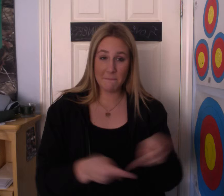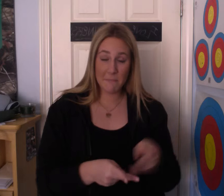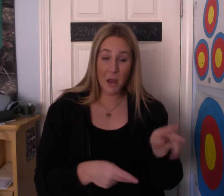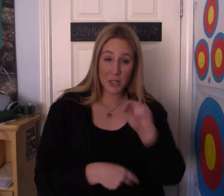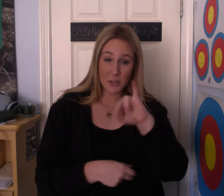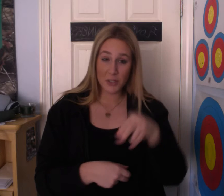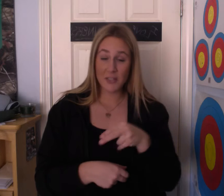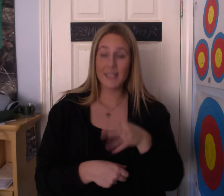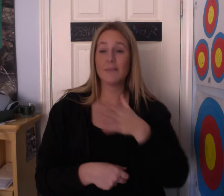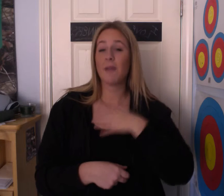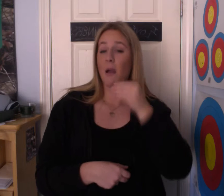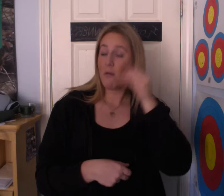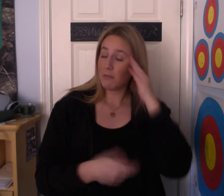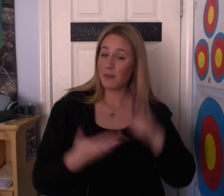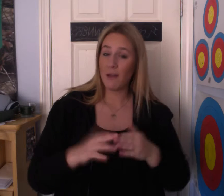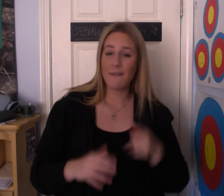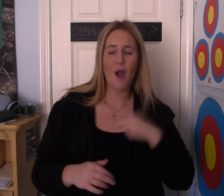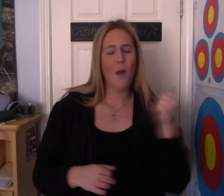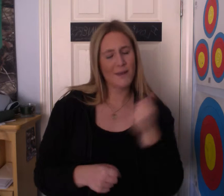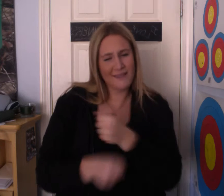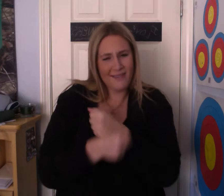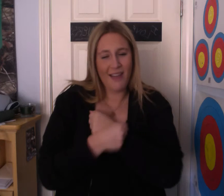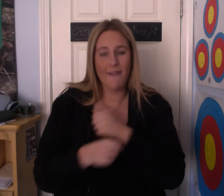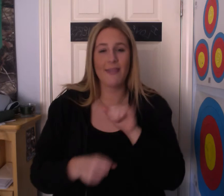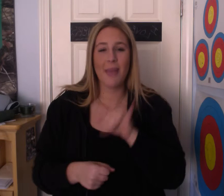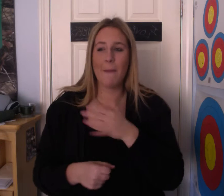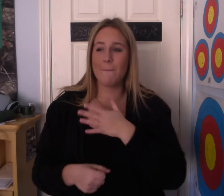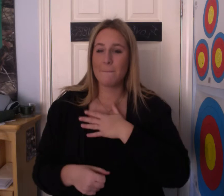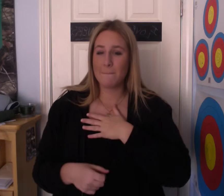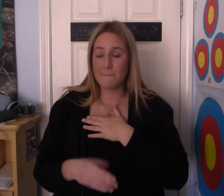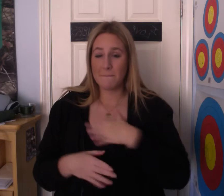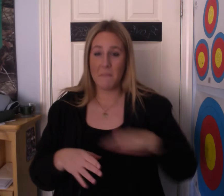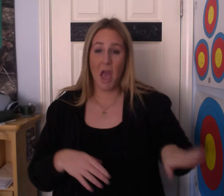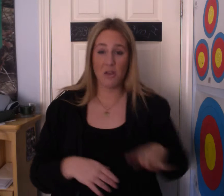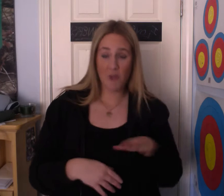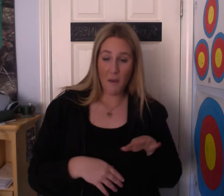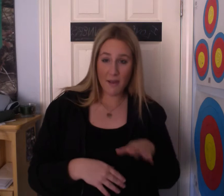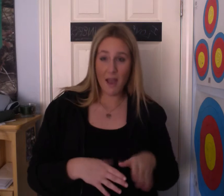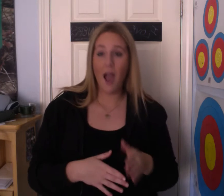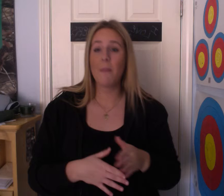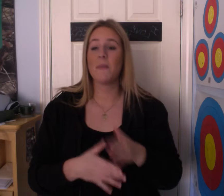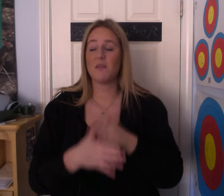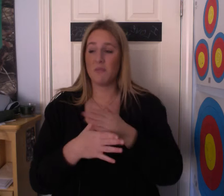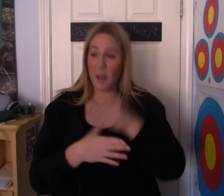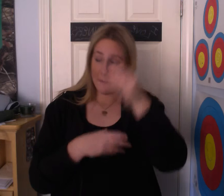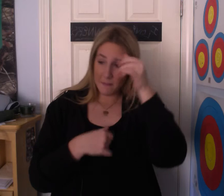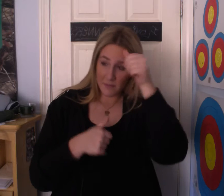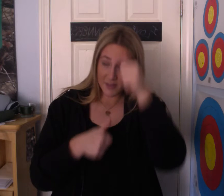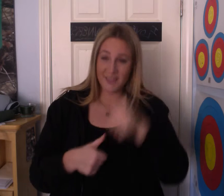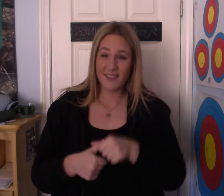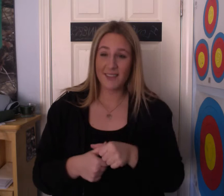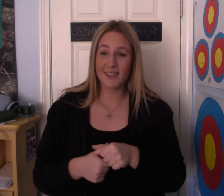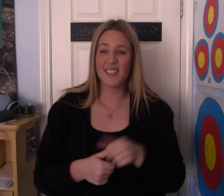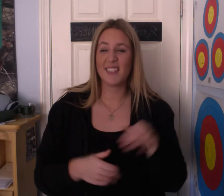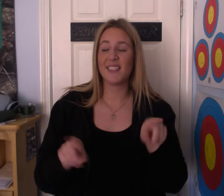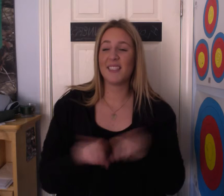the fact that my hood and my affliction share the same initials. I also love the fact that if I wanted to walk from my house